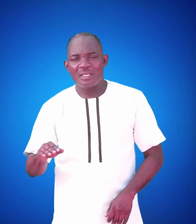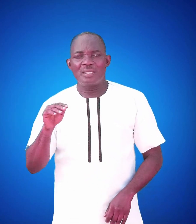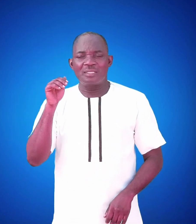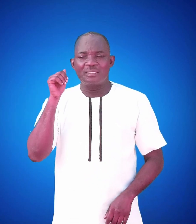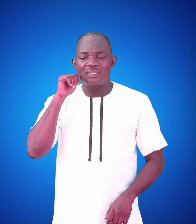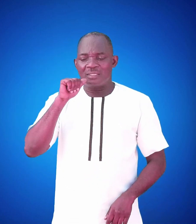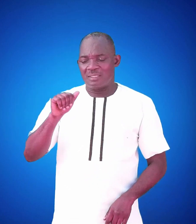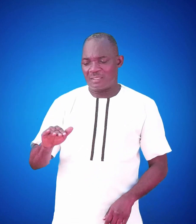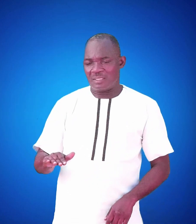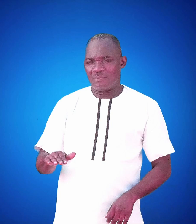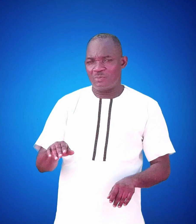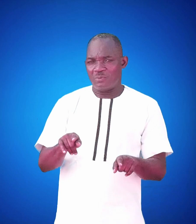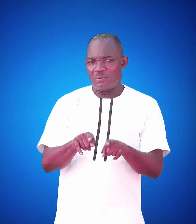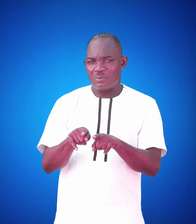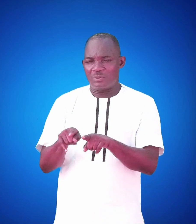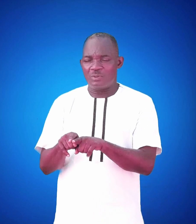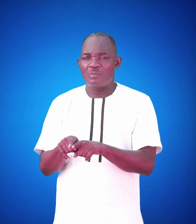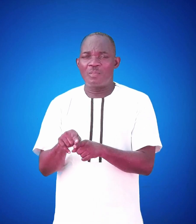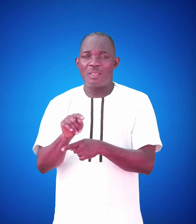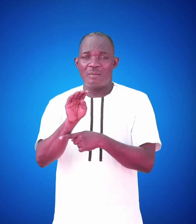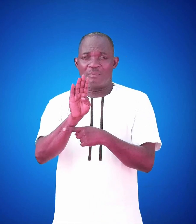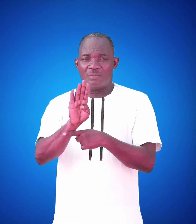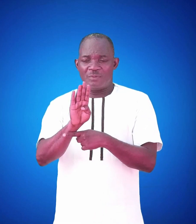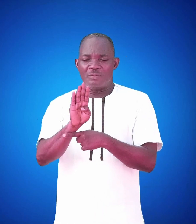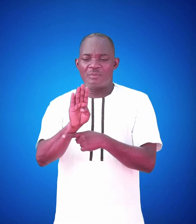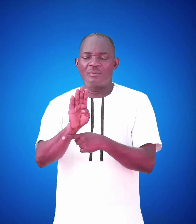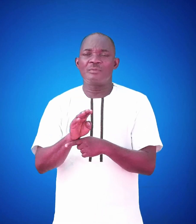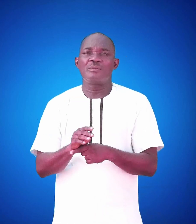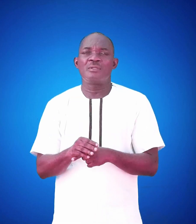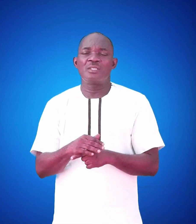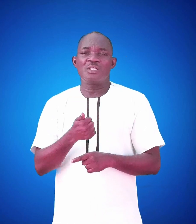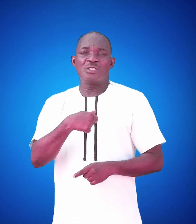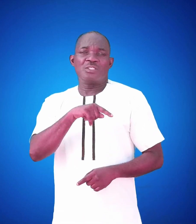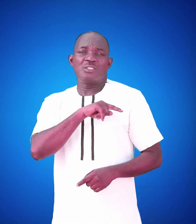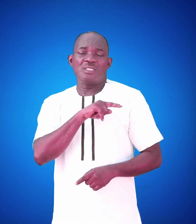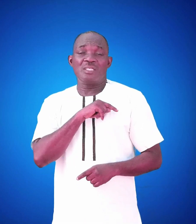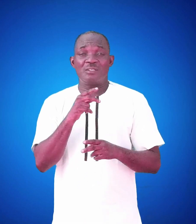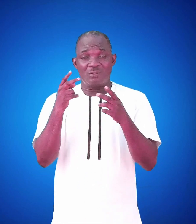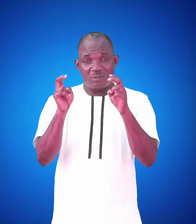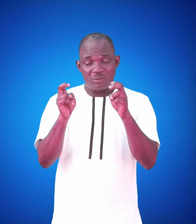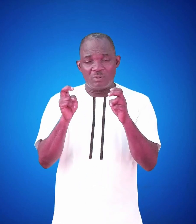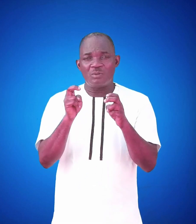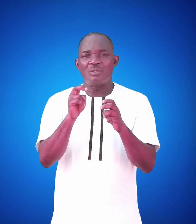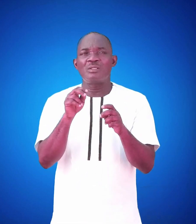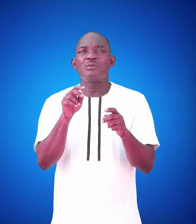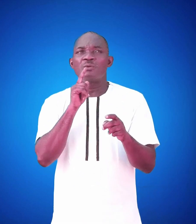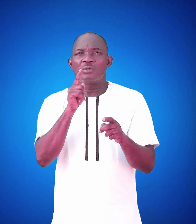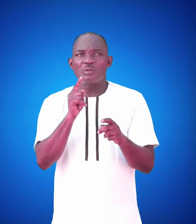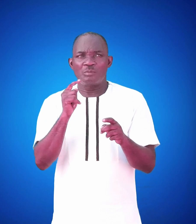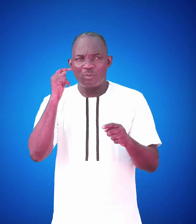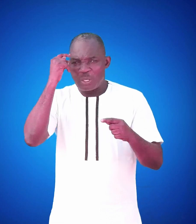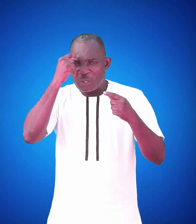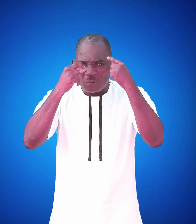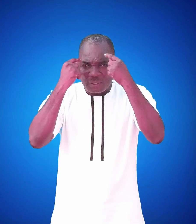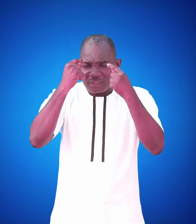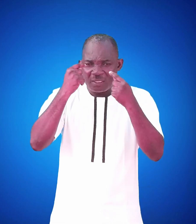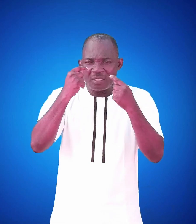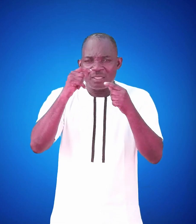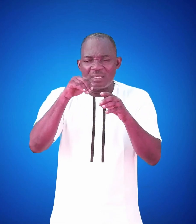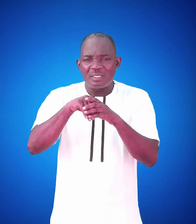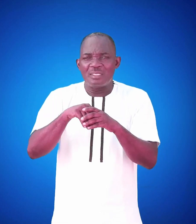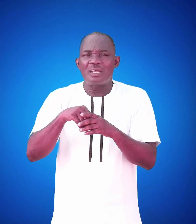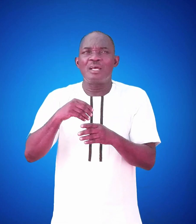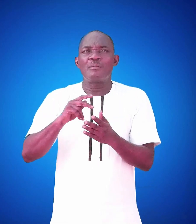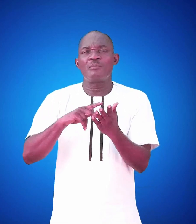and girls. B. Gender issues are being considered in